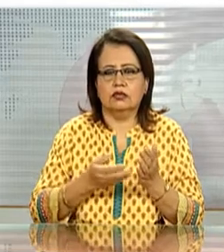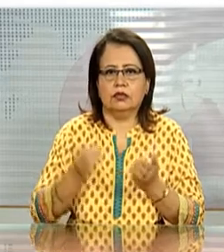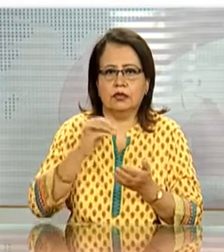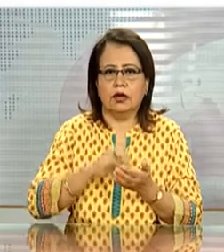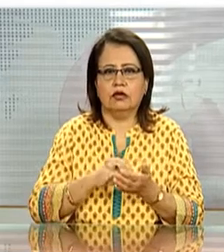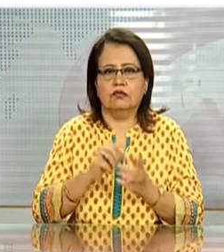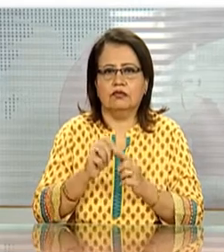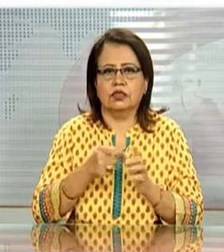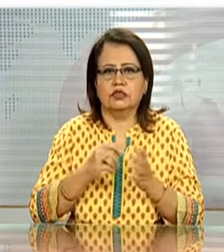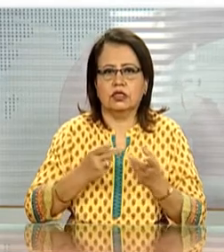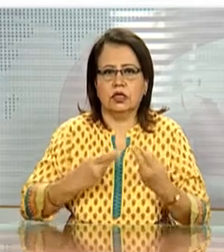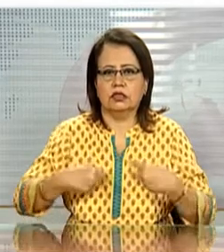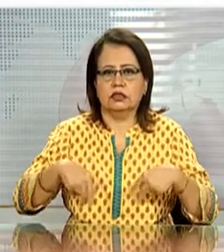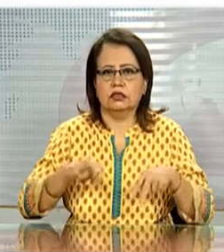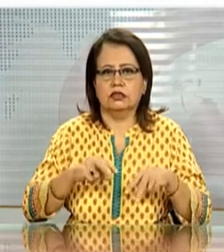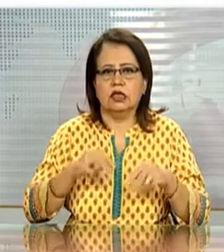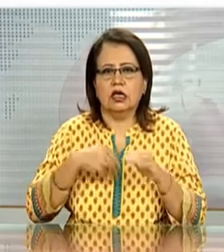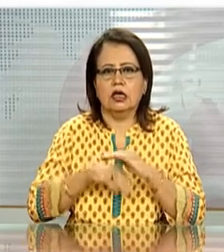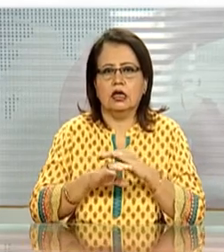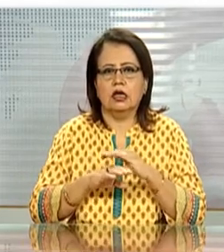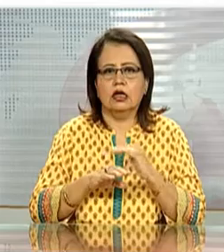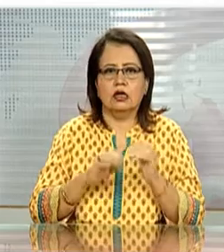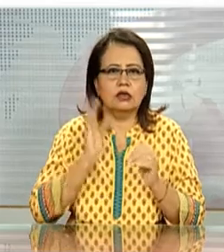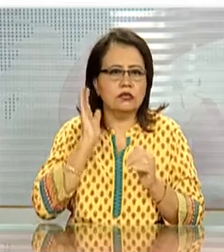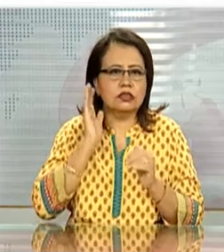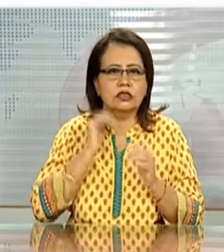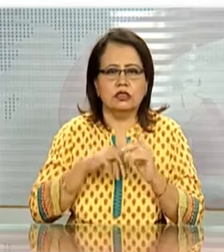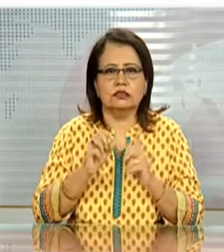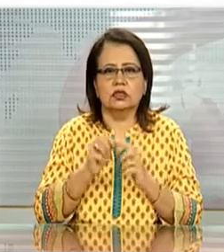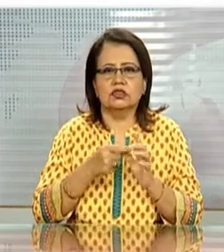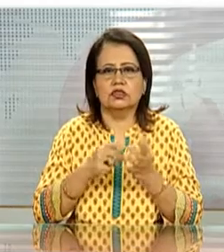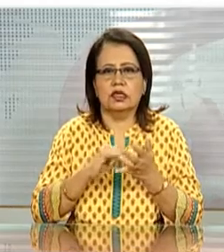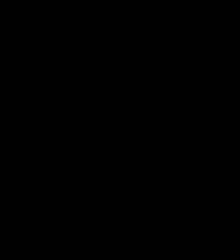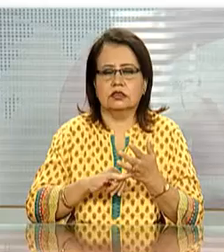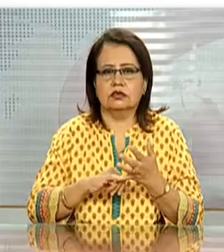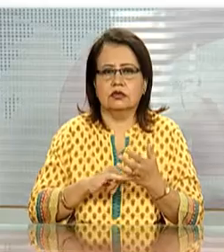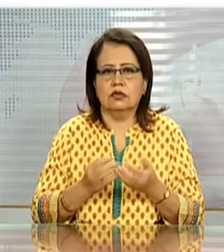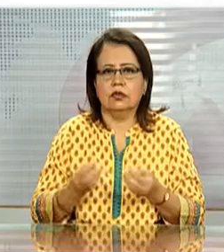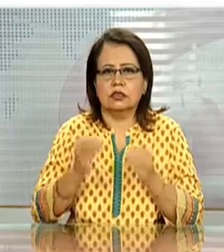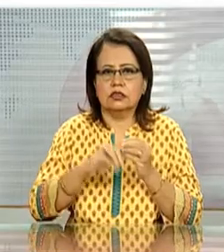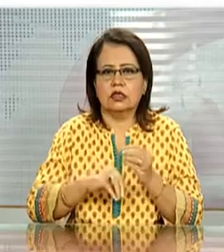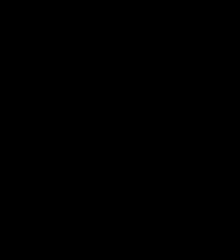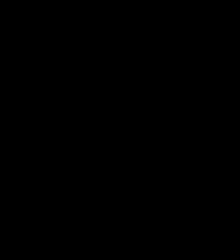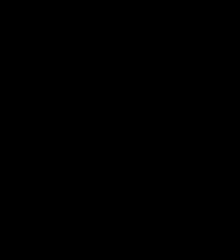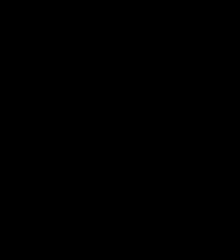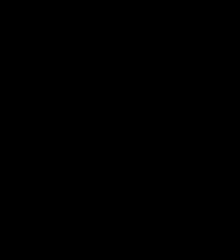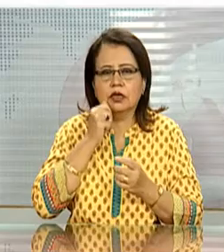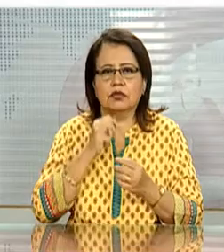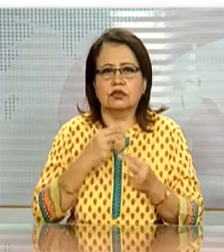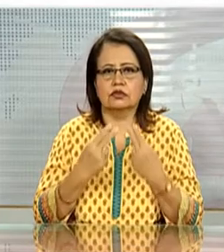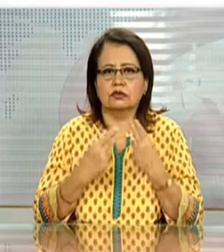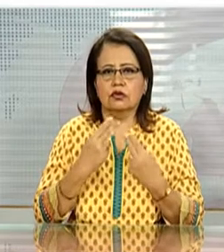likely to be part of subsequent panchayats an inherent message in these panchayats will that Center has